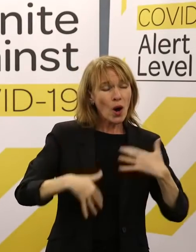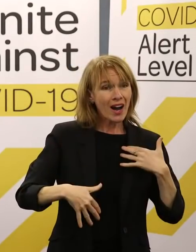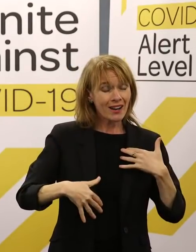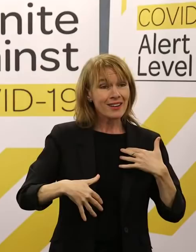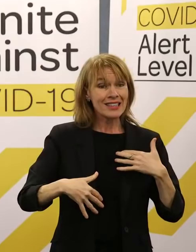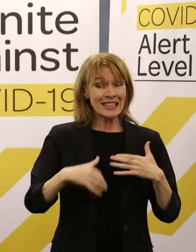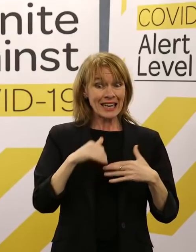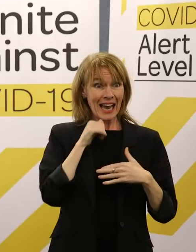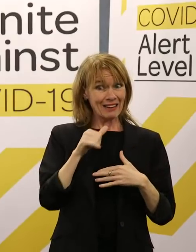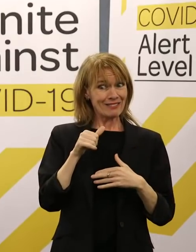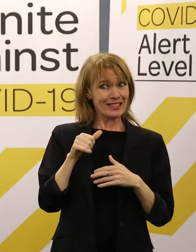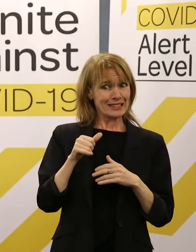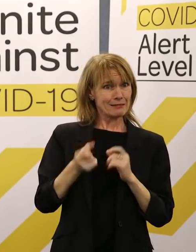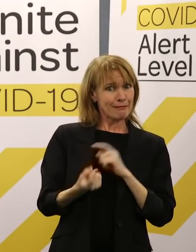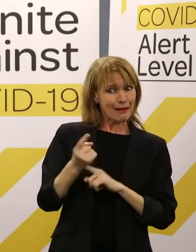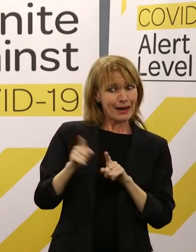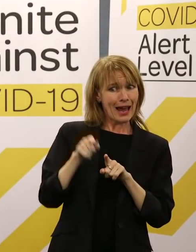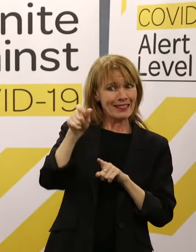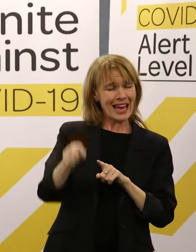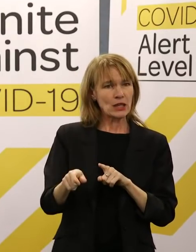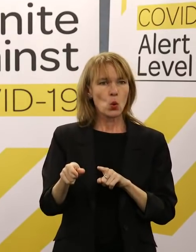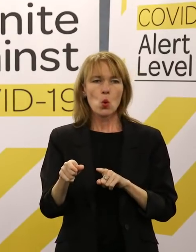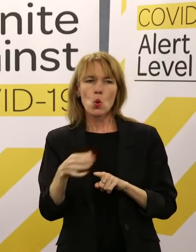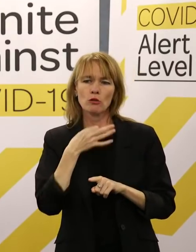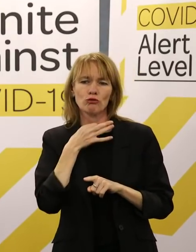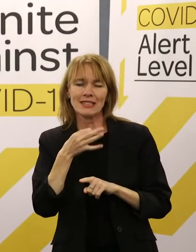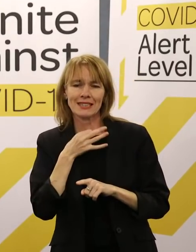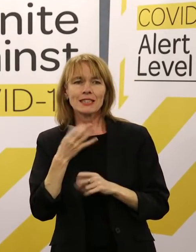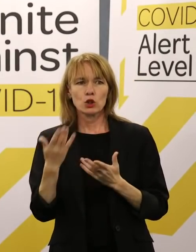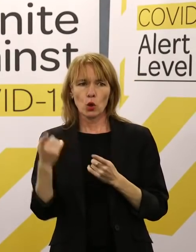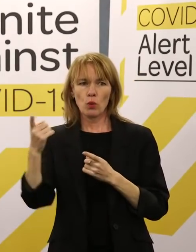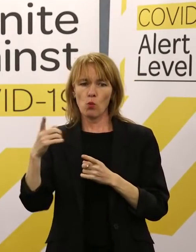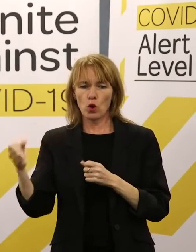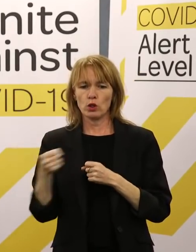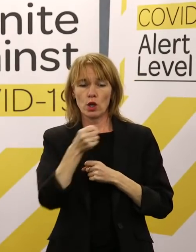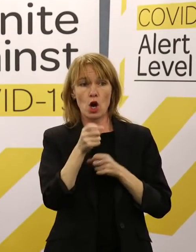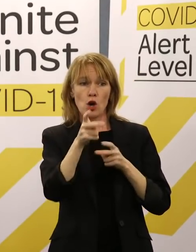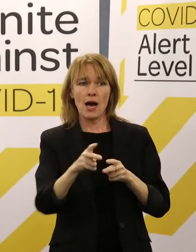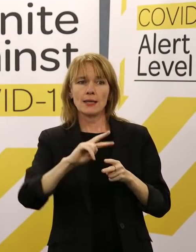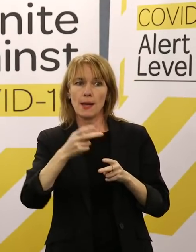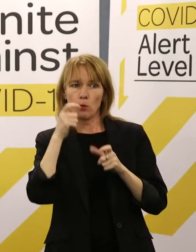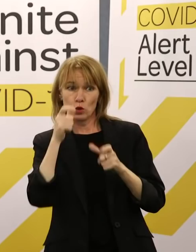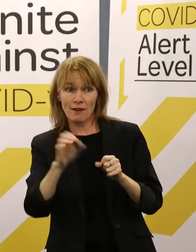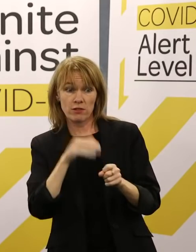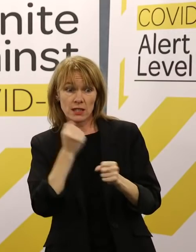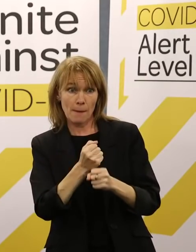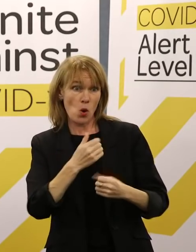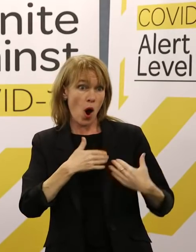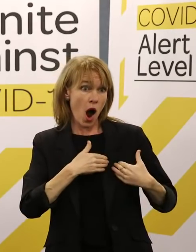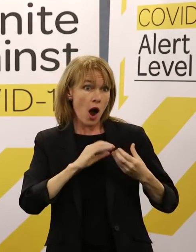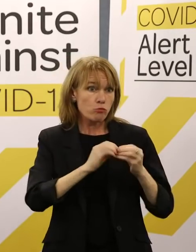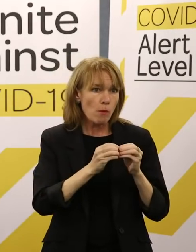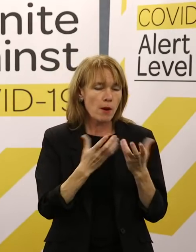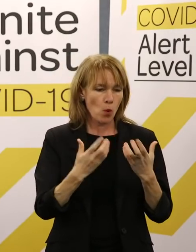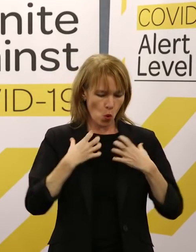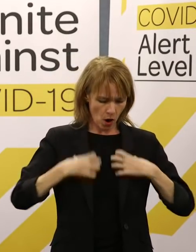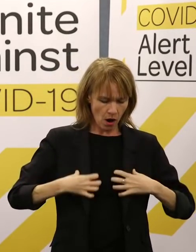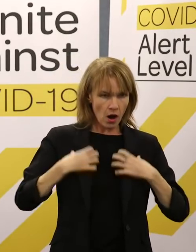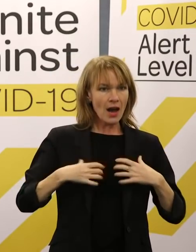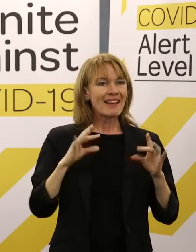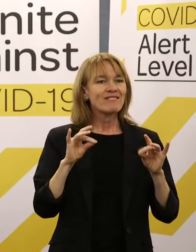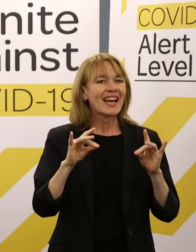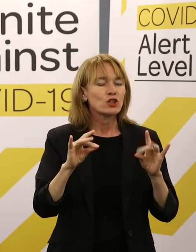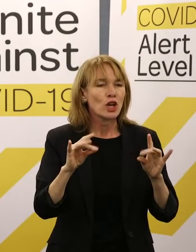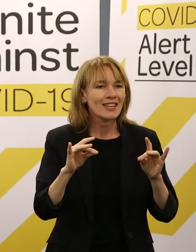in that sort of situation we want to rule out other diagnoses, for example whether it's a cardiac problem or a pneumonia that's developed.